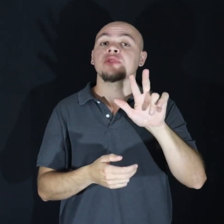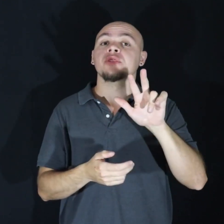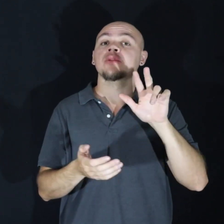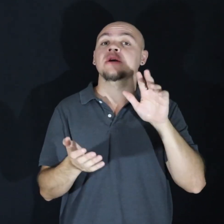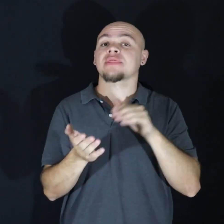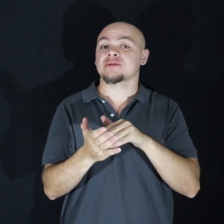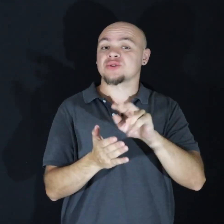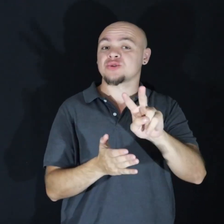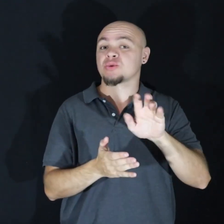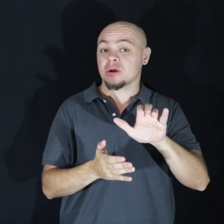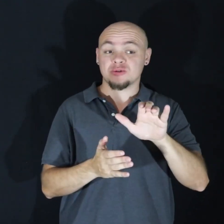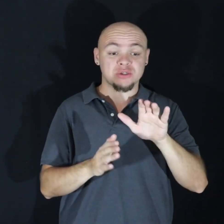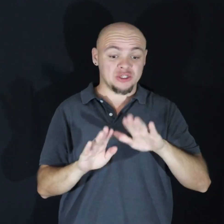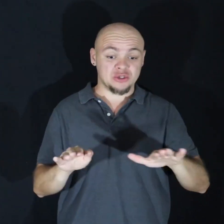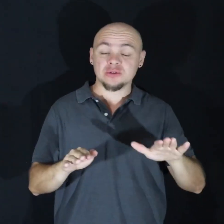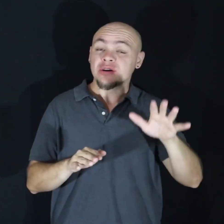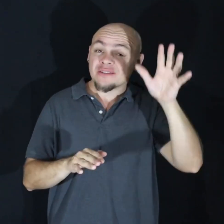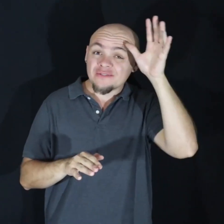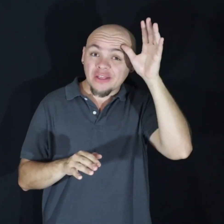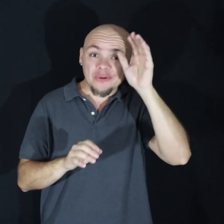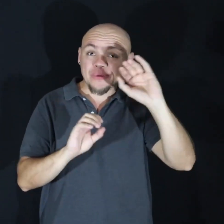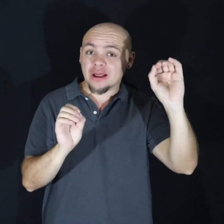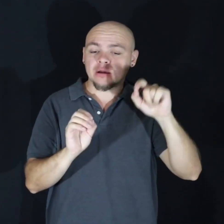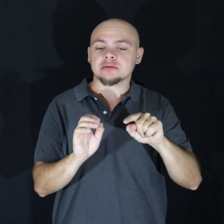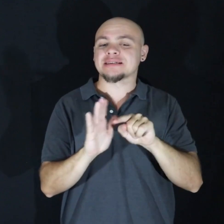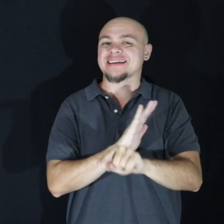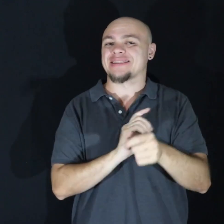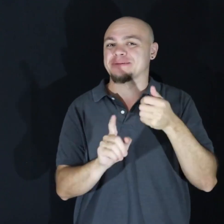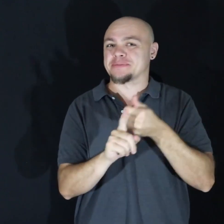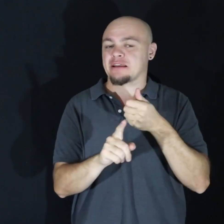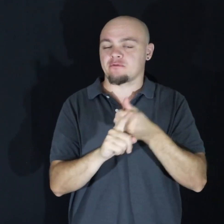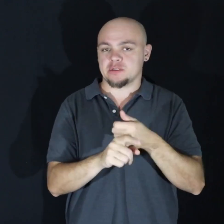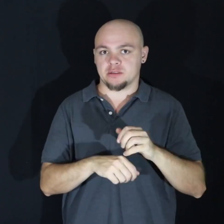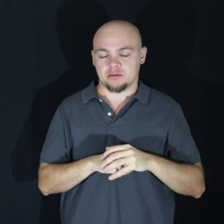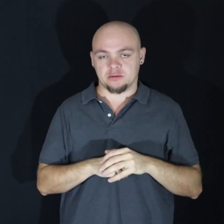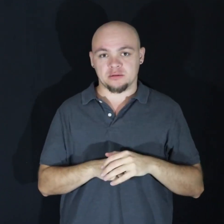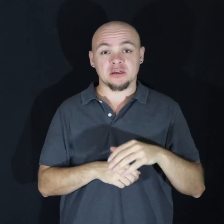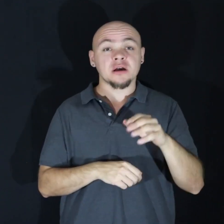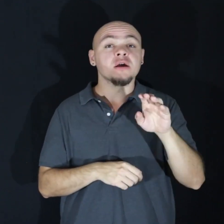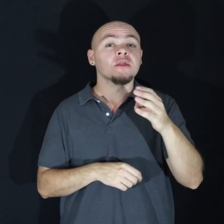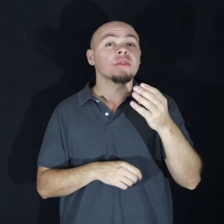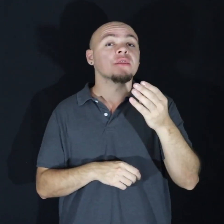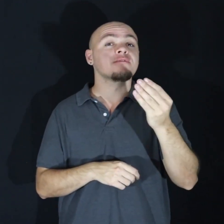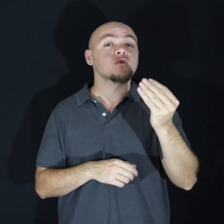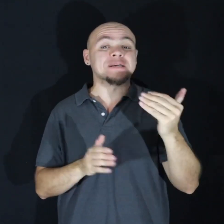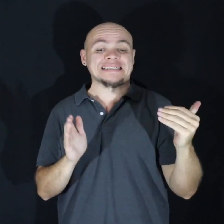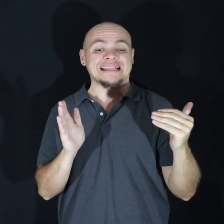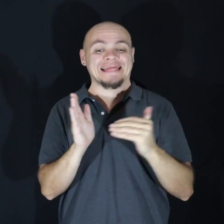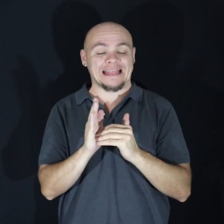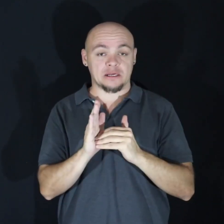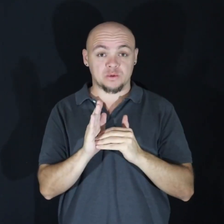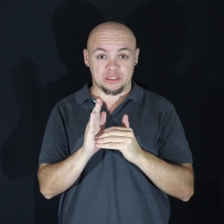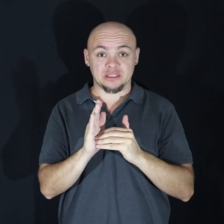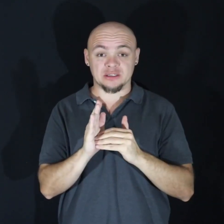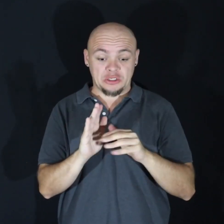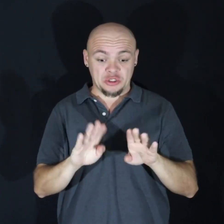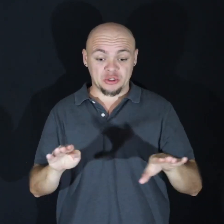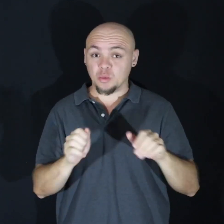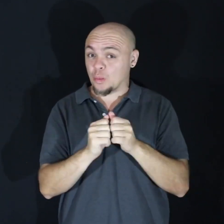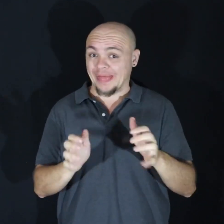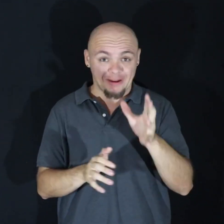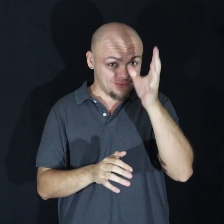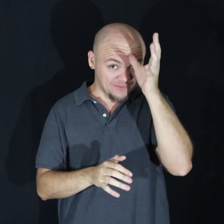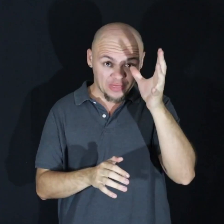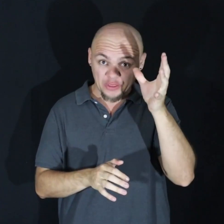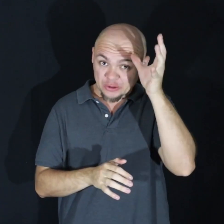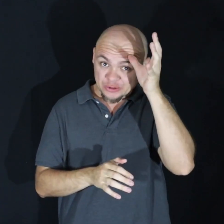fatherless children who committed suicide last year. And the 14,000 fatherless children